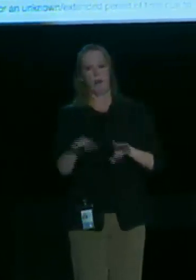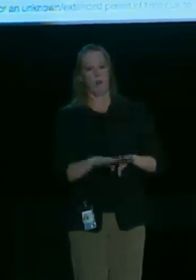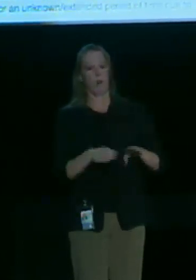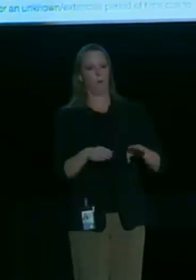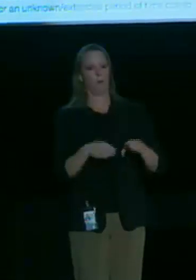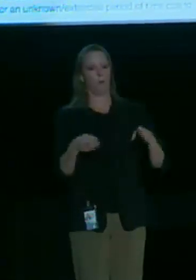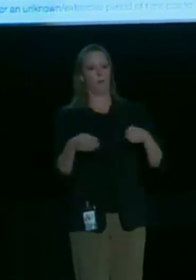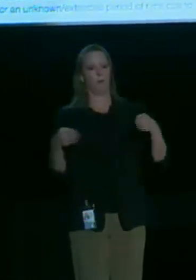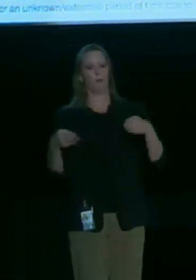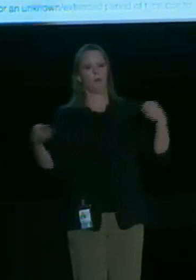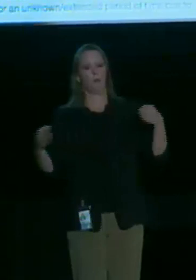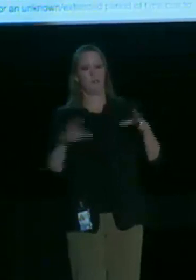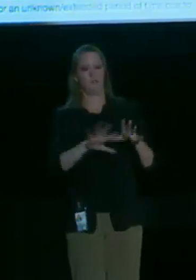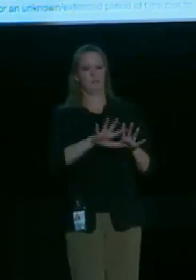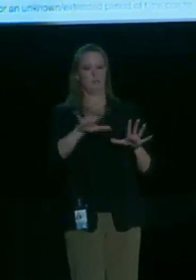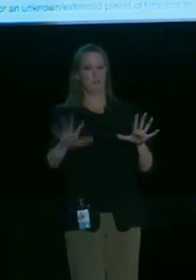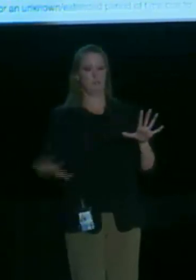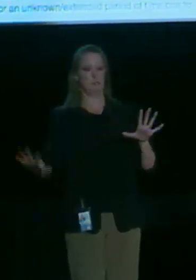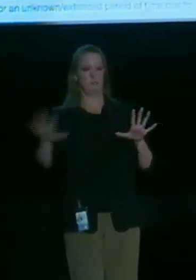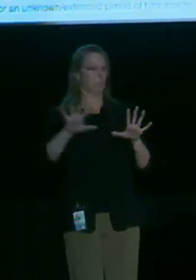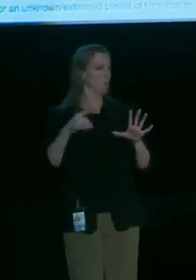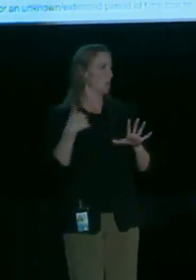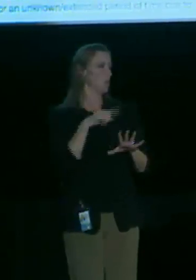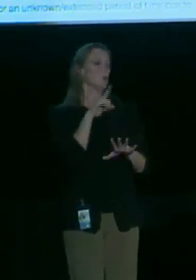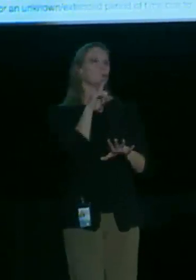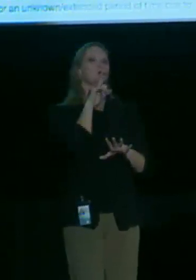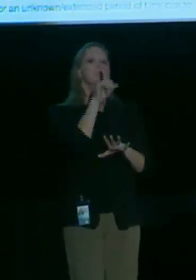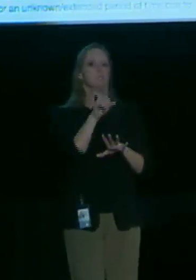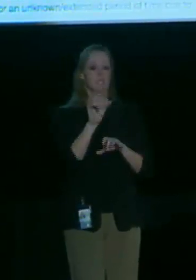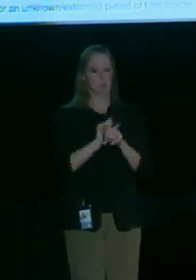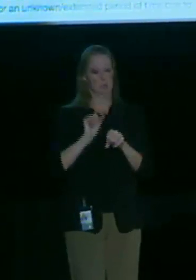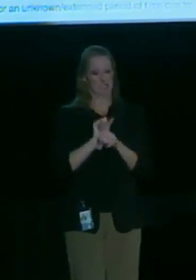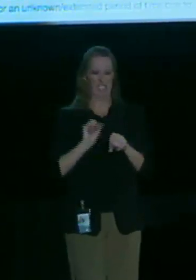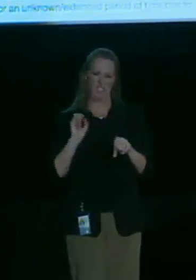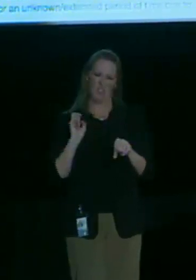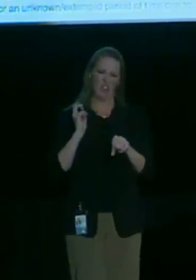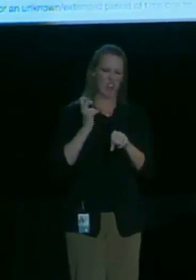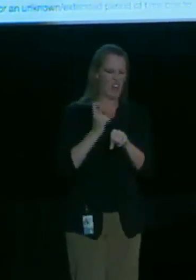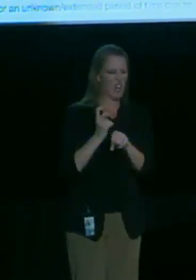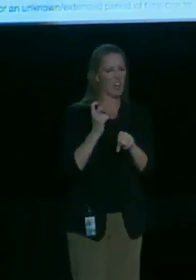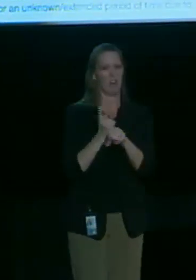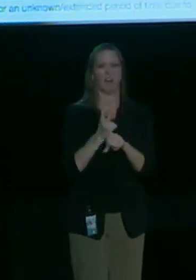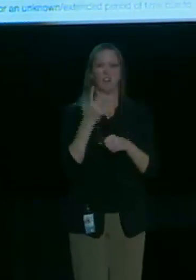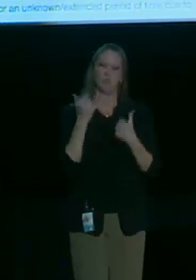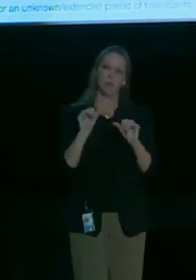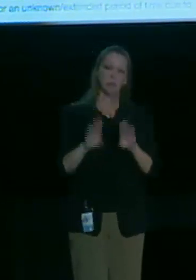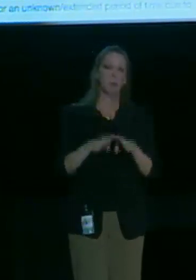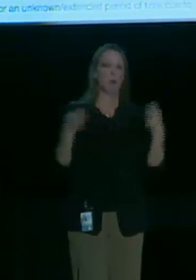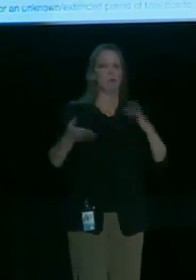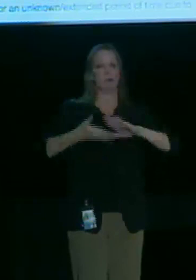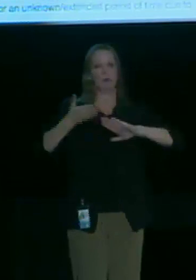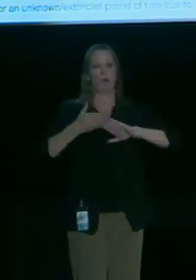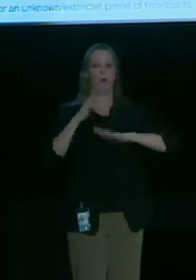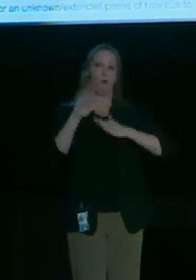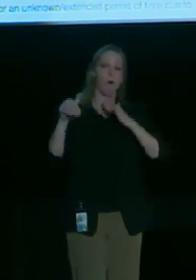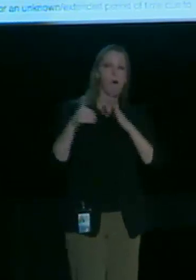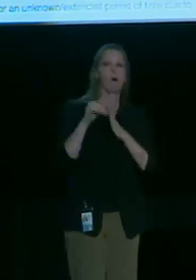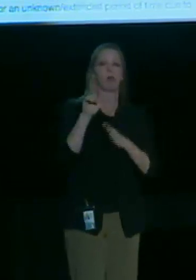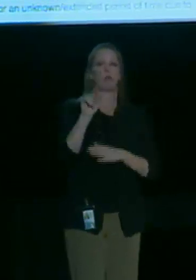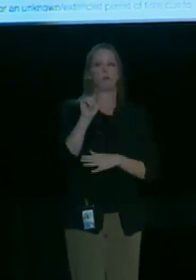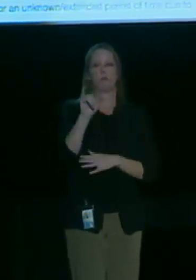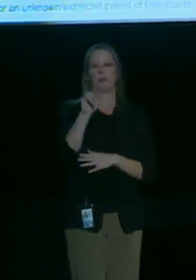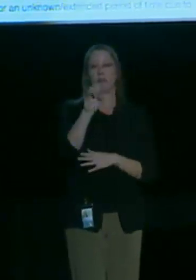repopulation efforts, we've got a full court press going on to get all the utilities restored and up and running in the central part of